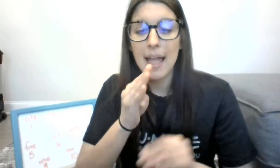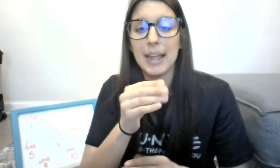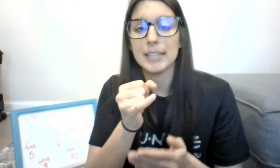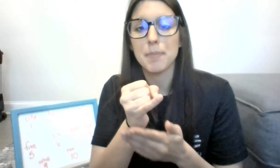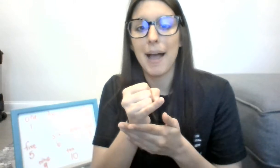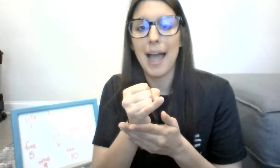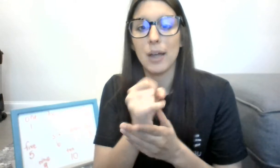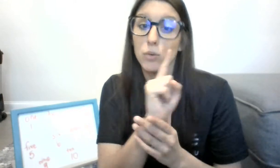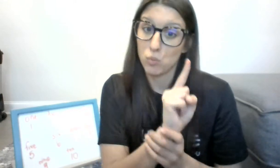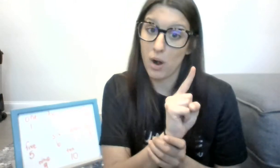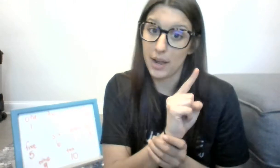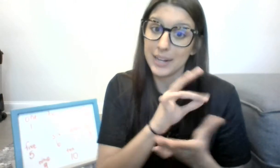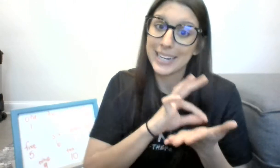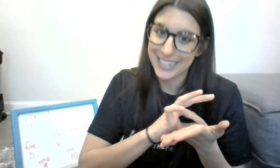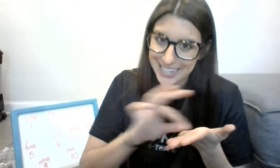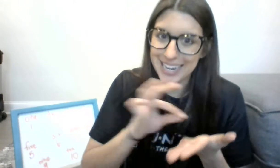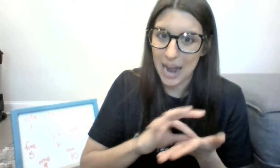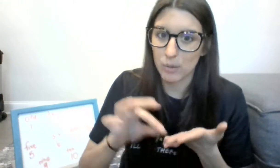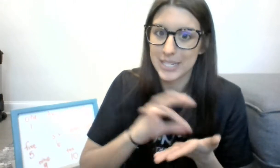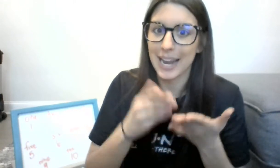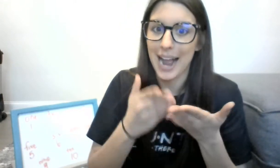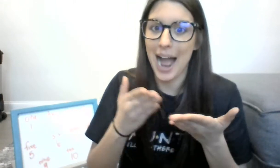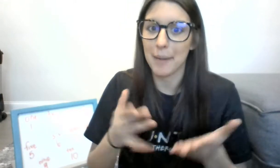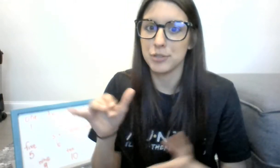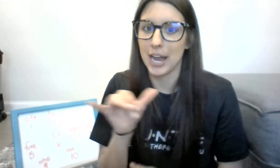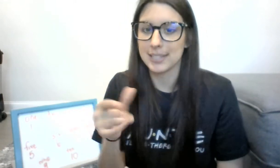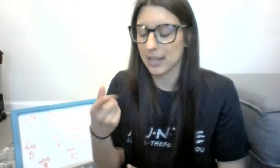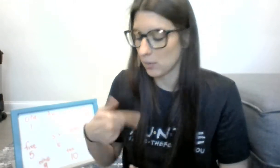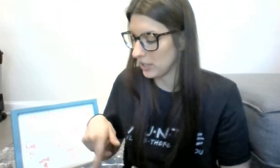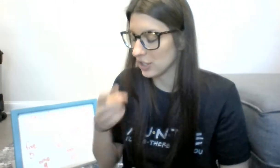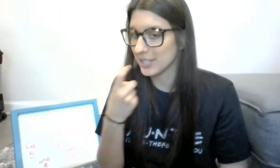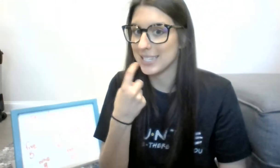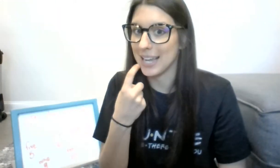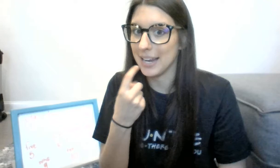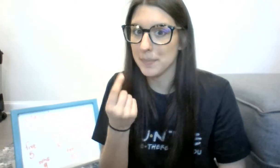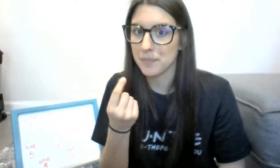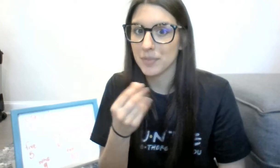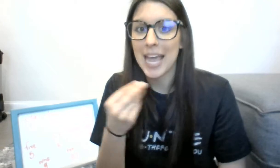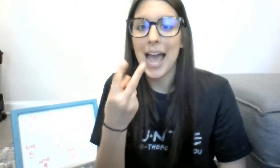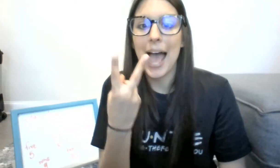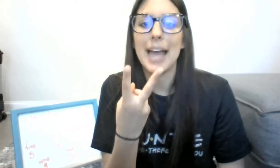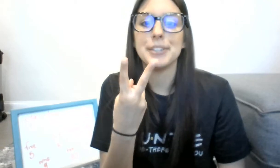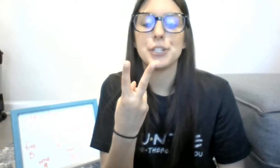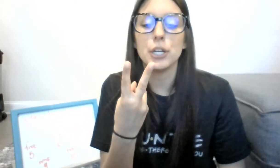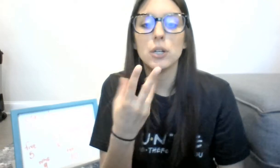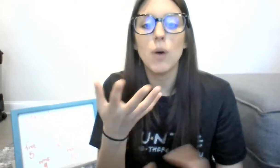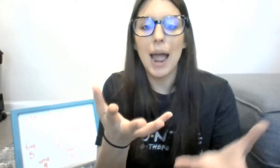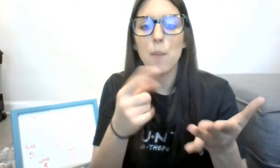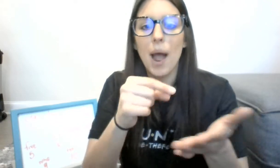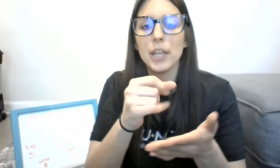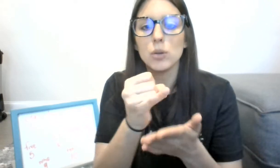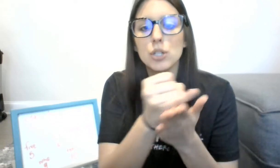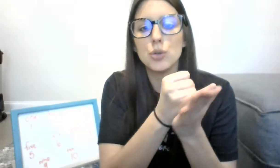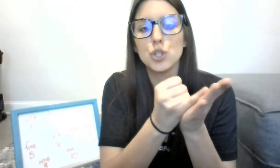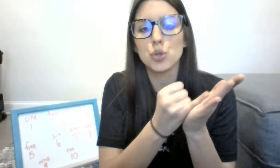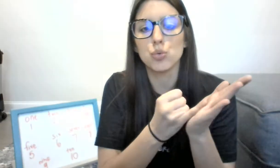is by 1, counting objects like we just did, and 2, I want you to